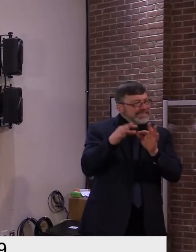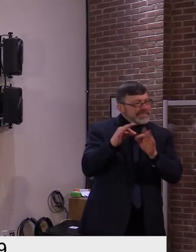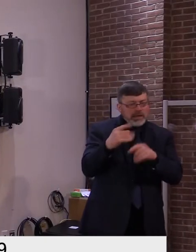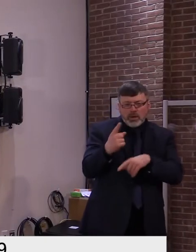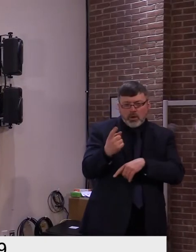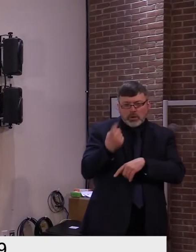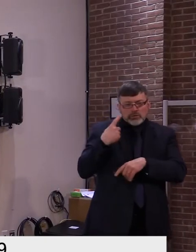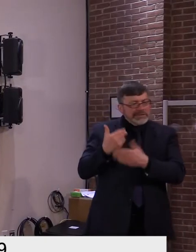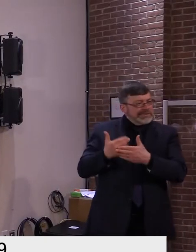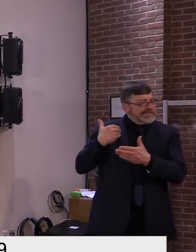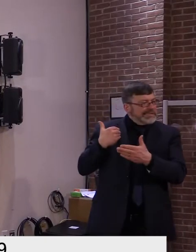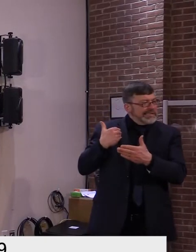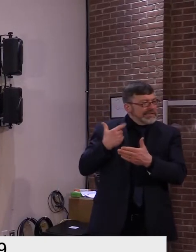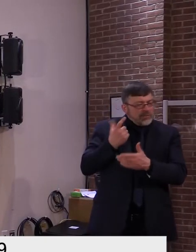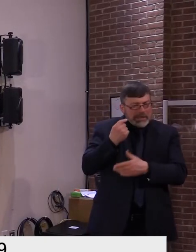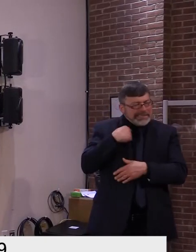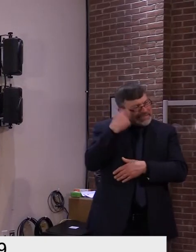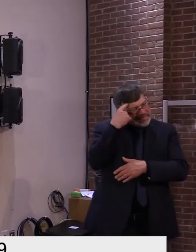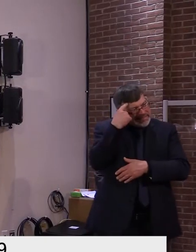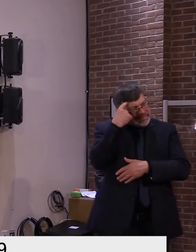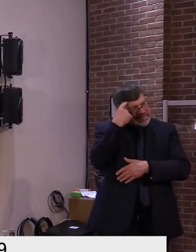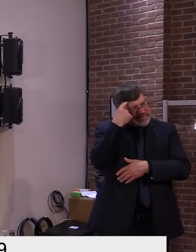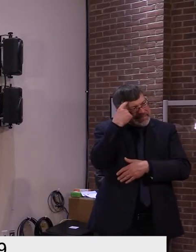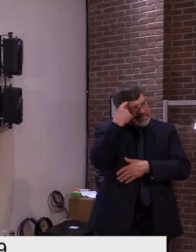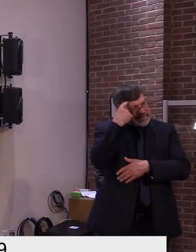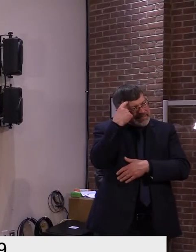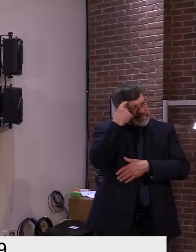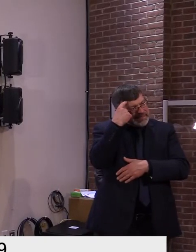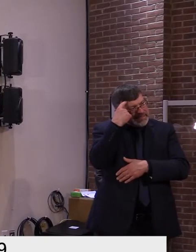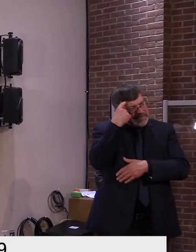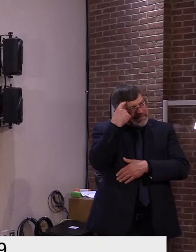the uptake of vaccine.